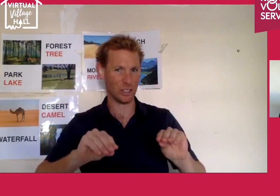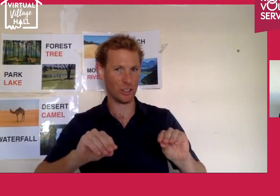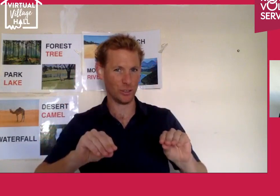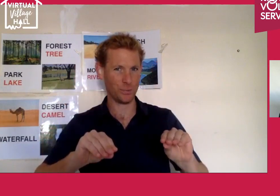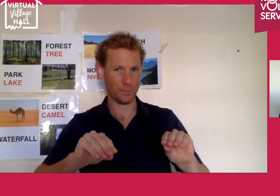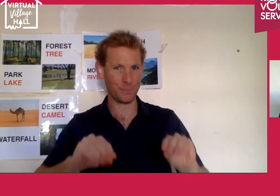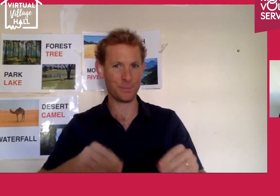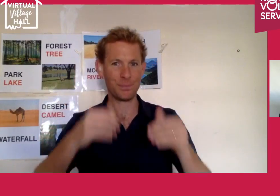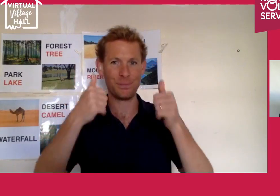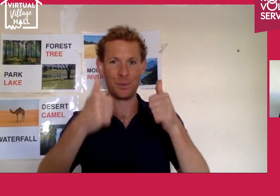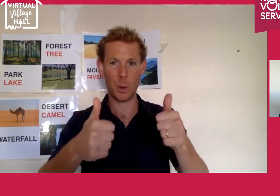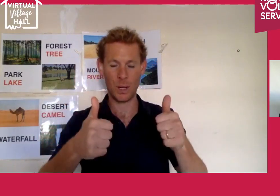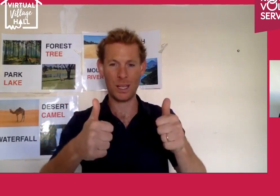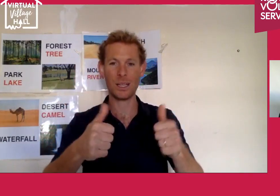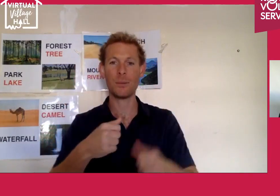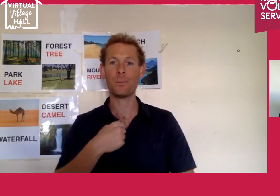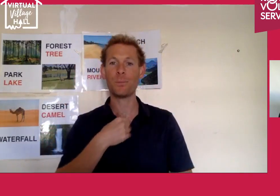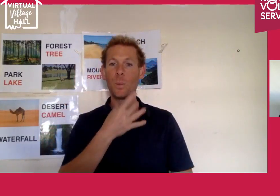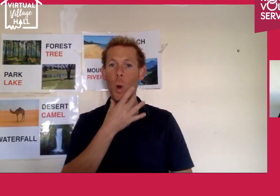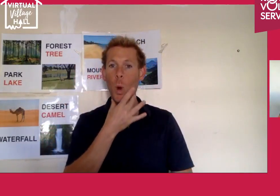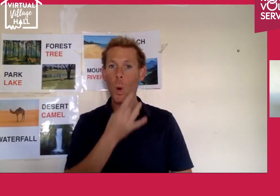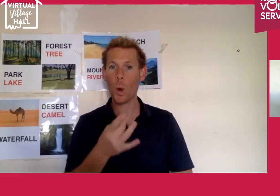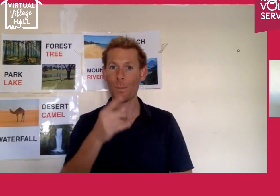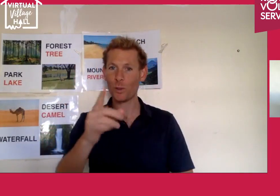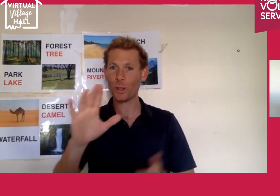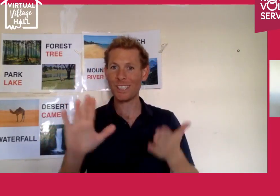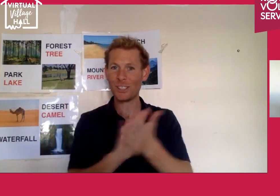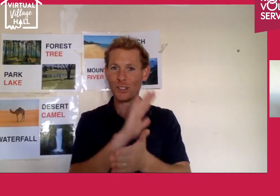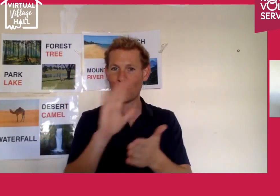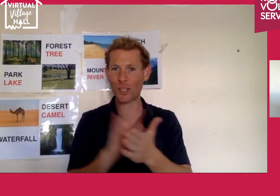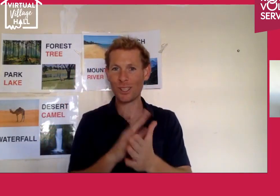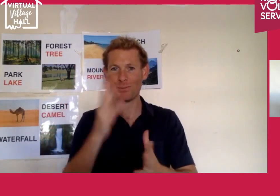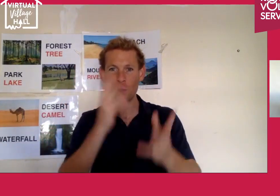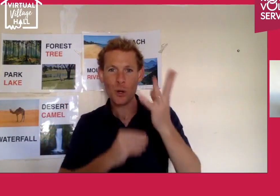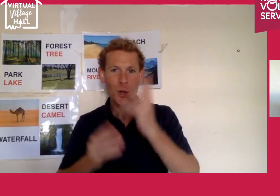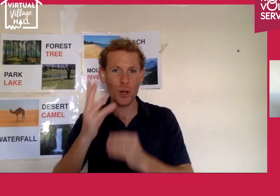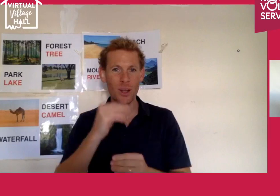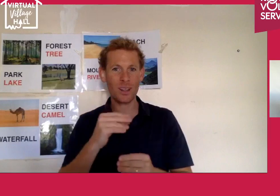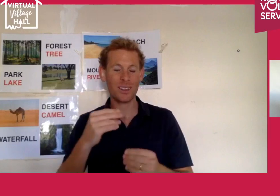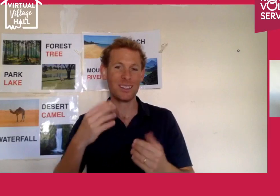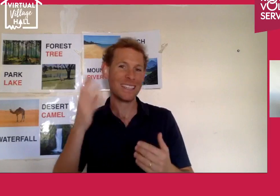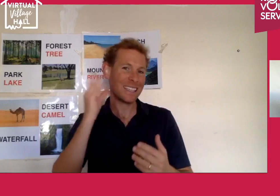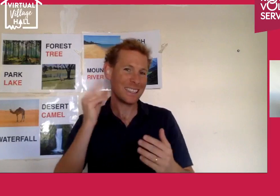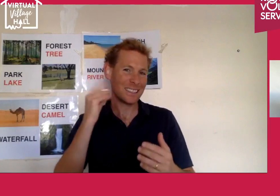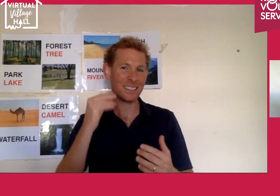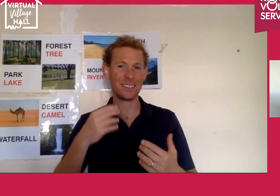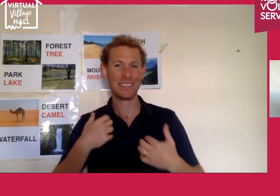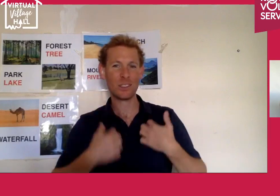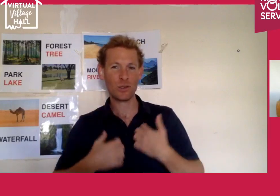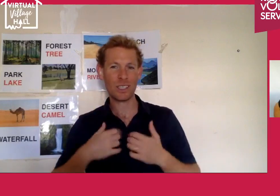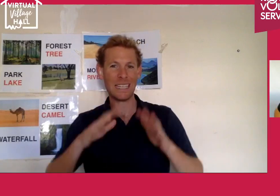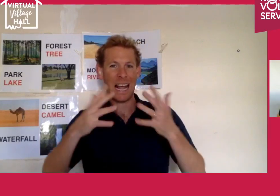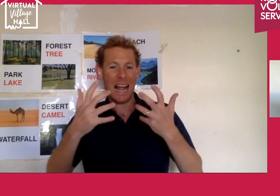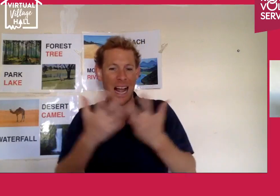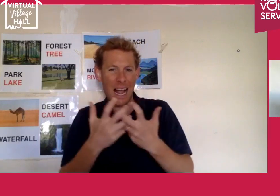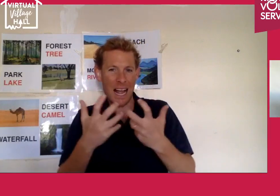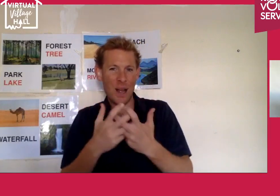So now we're going to get ready for finishing. And I hope you've enjoyed that. Just uh,